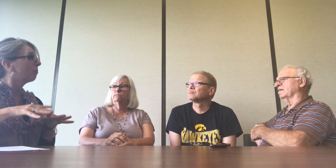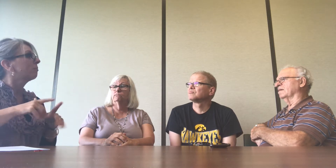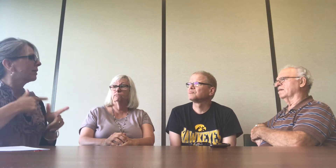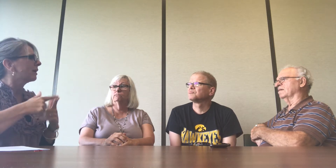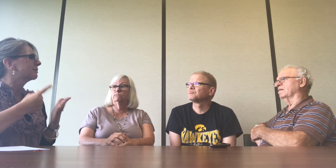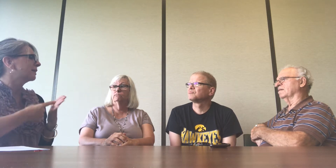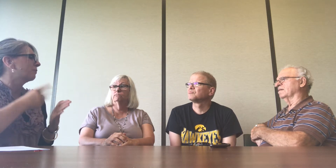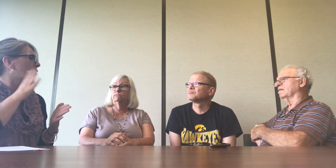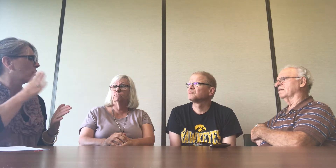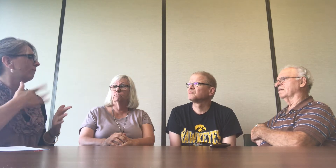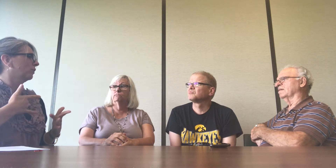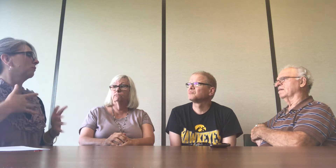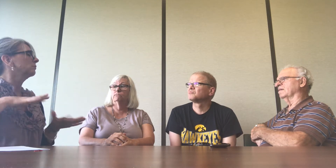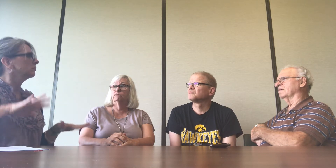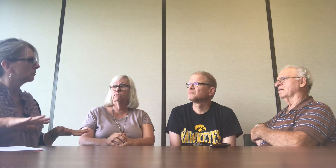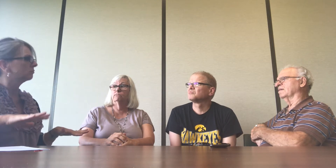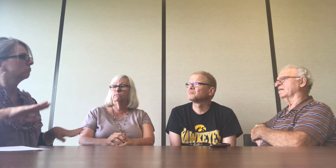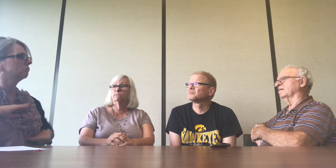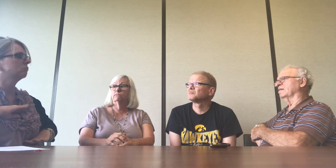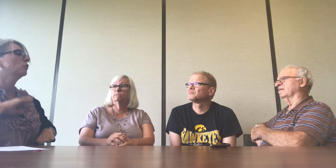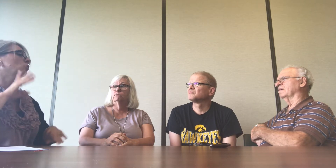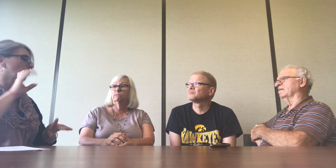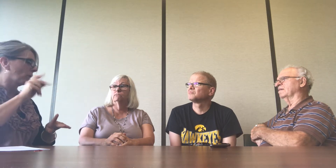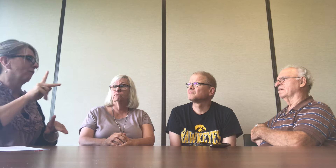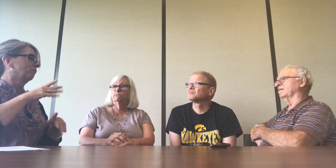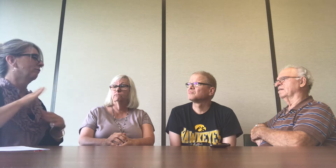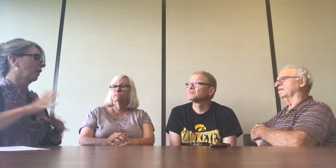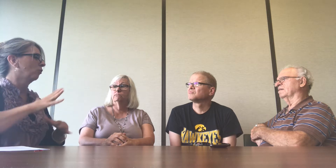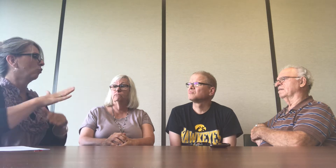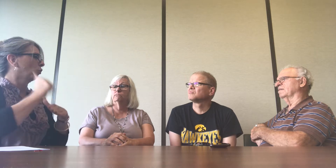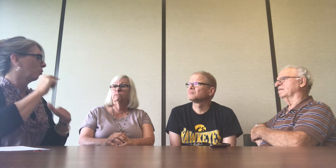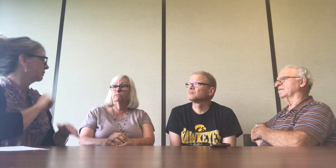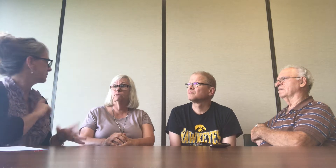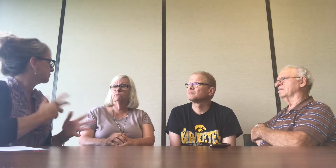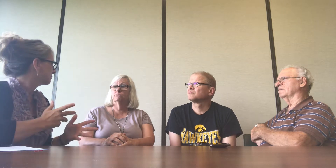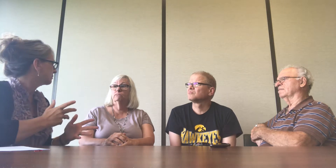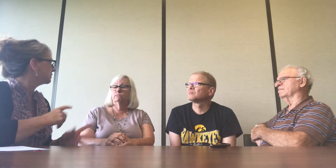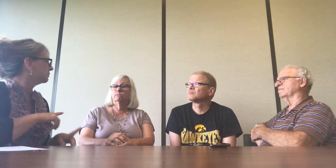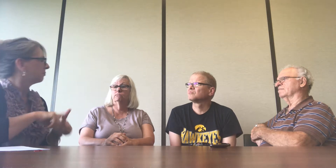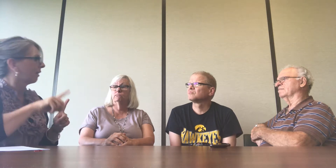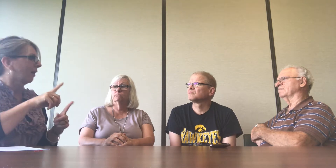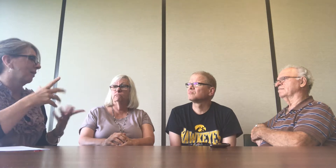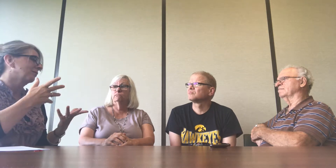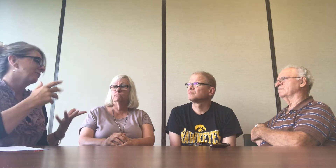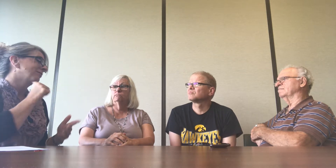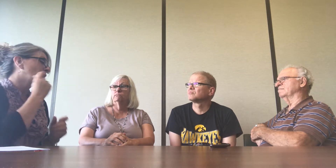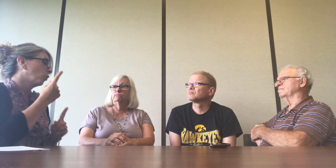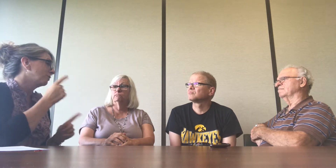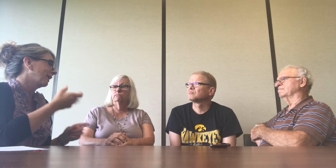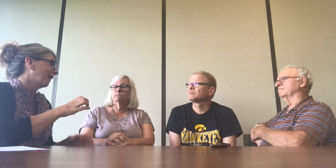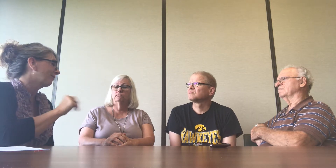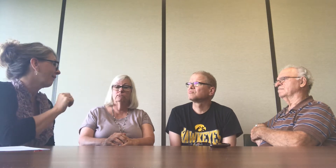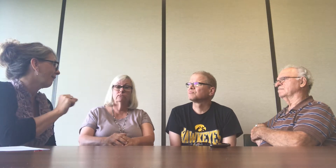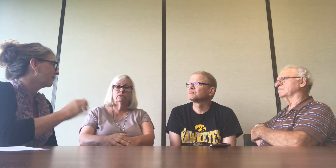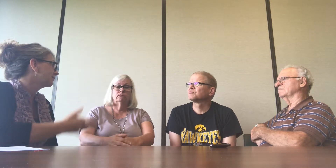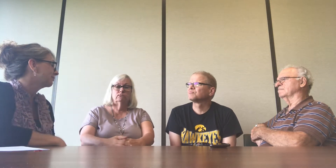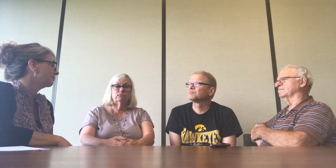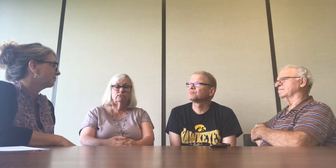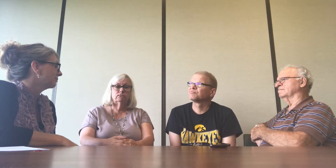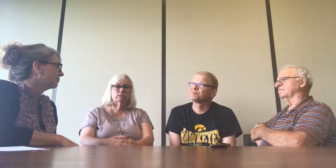try to help, and when the victim feels calmer, sometimes they're willing to call the police, but that's not always the case.